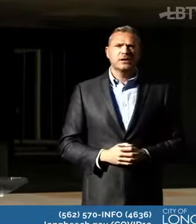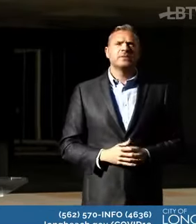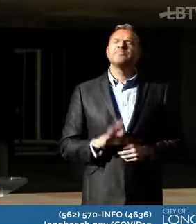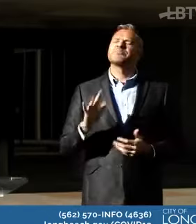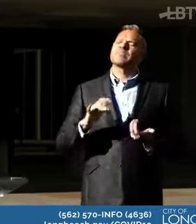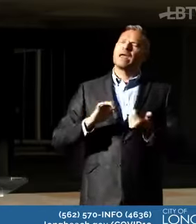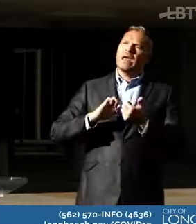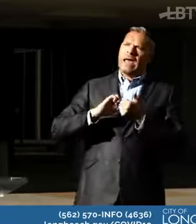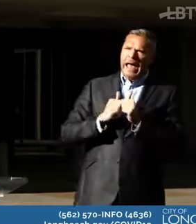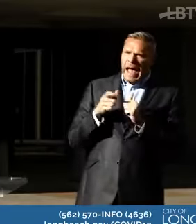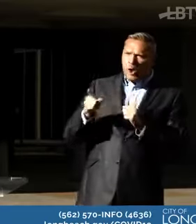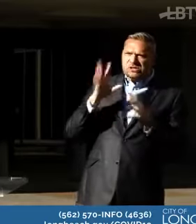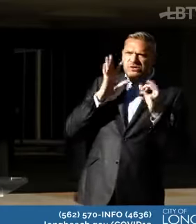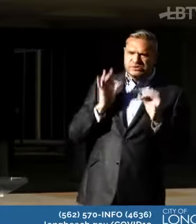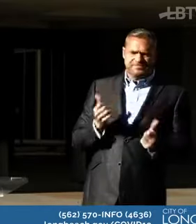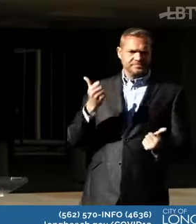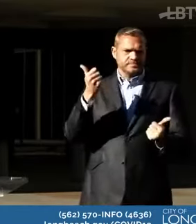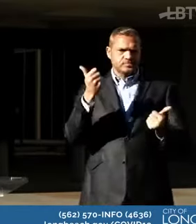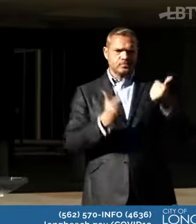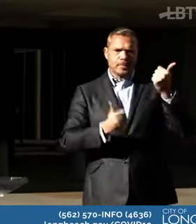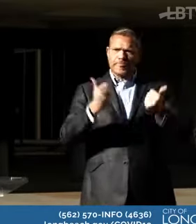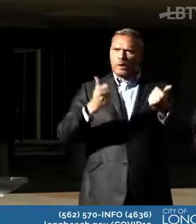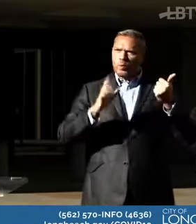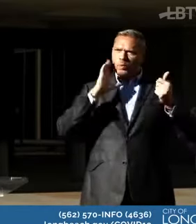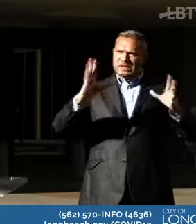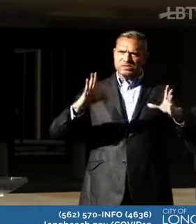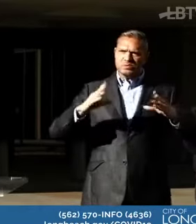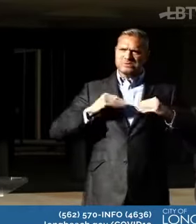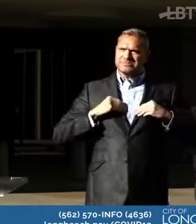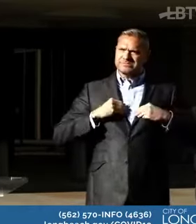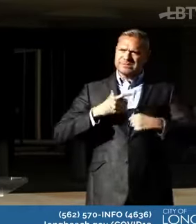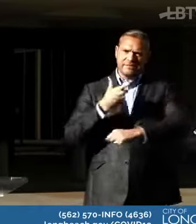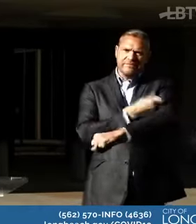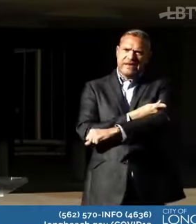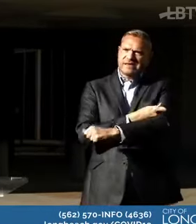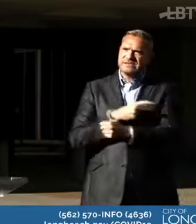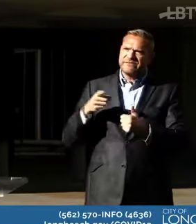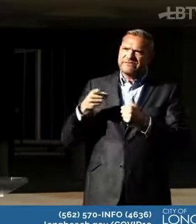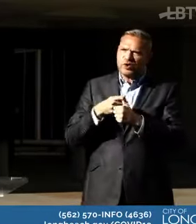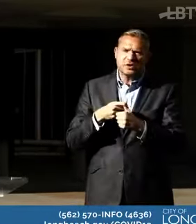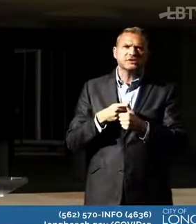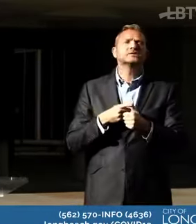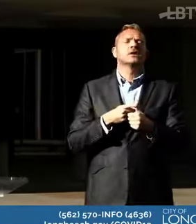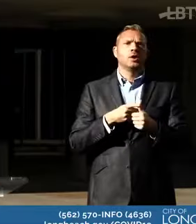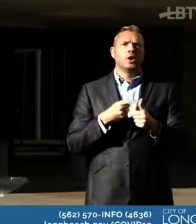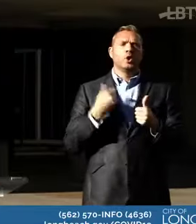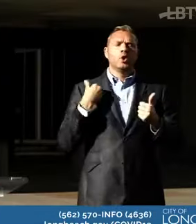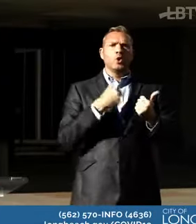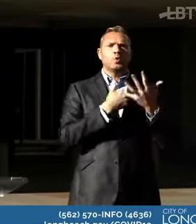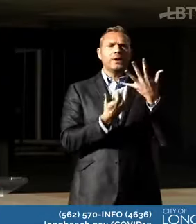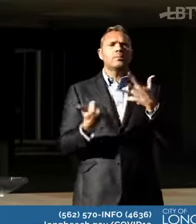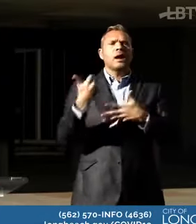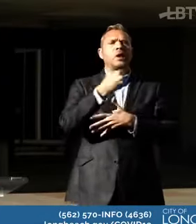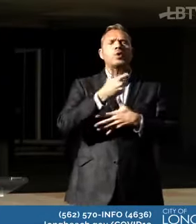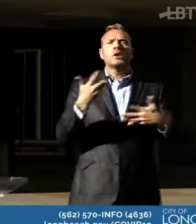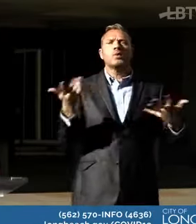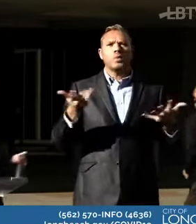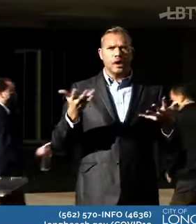you decide which healthcare workers were going to be receiving the vaccine first? We place priority on